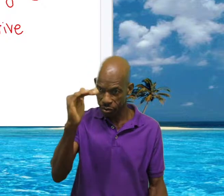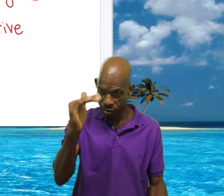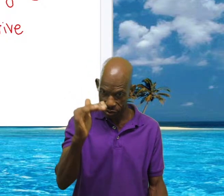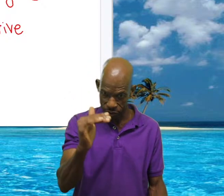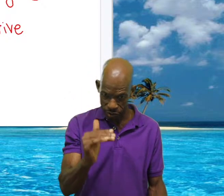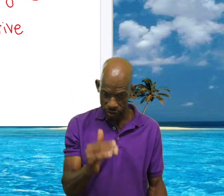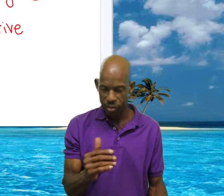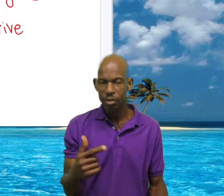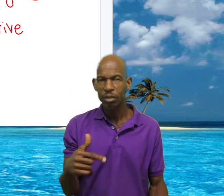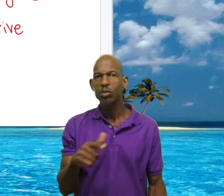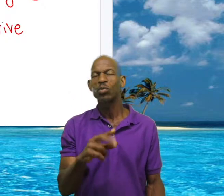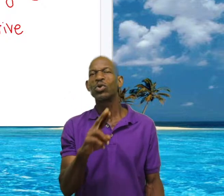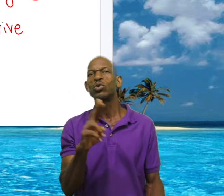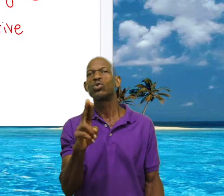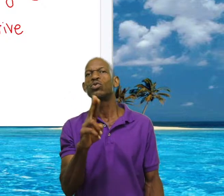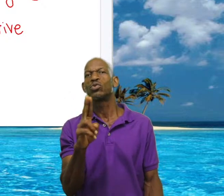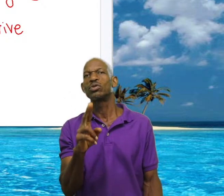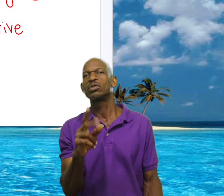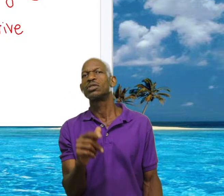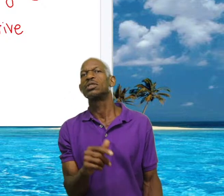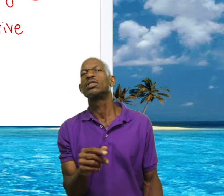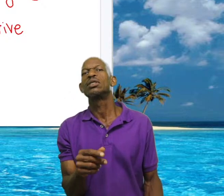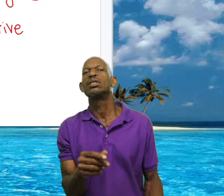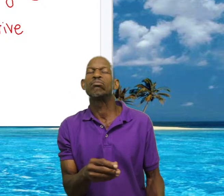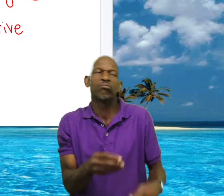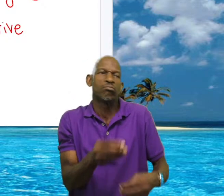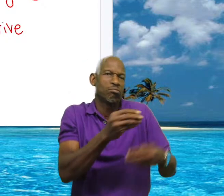use instead of the normal words that we will